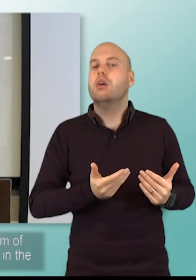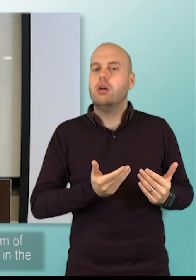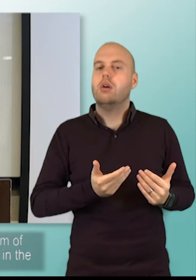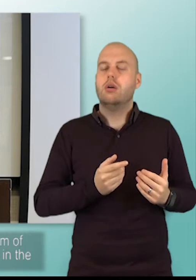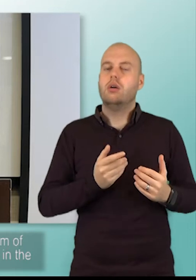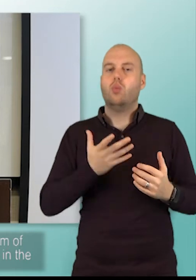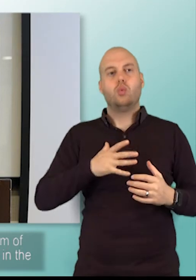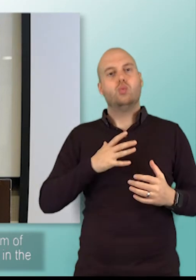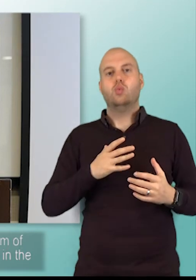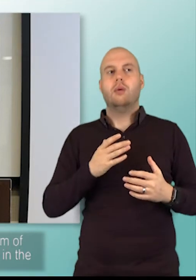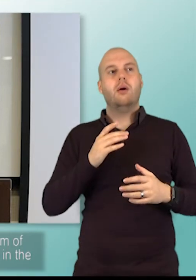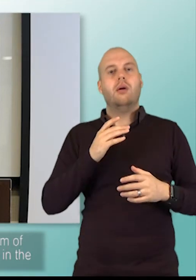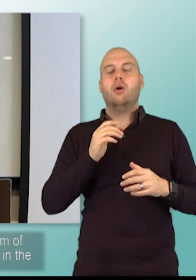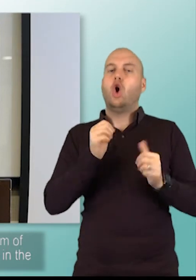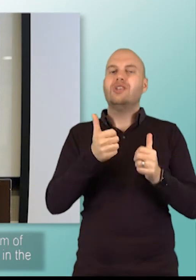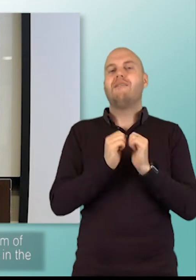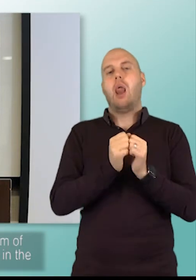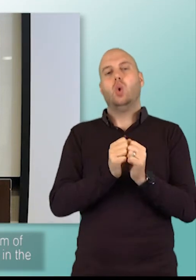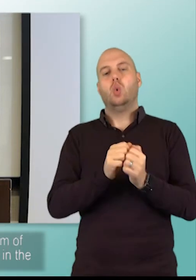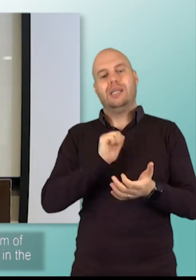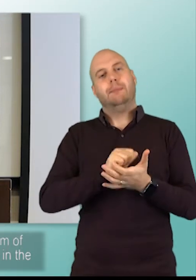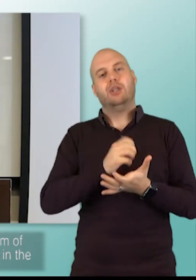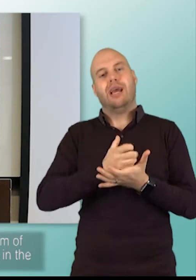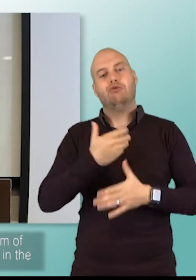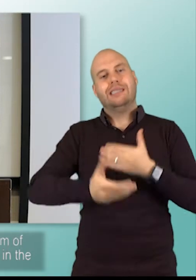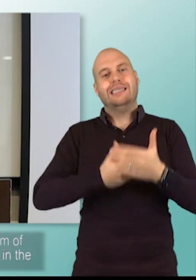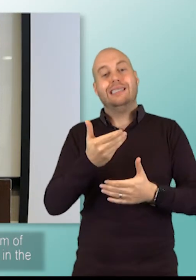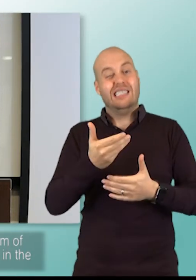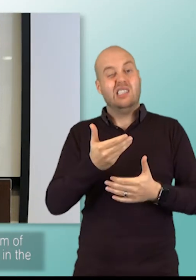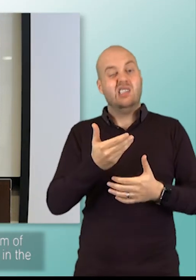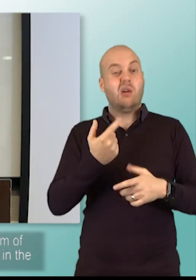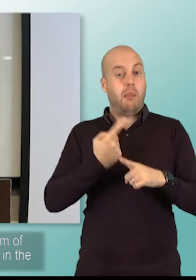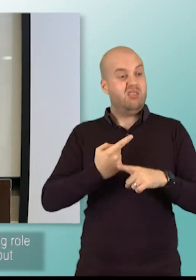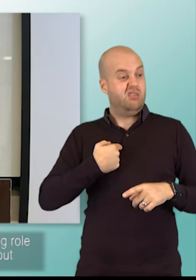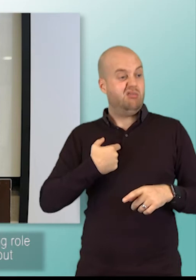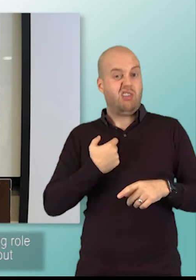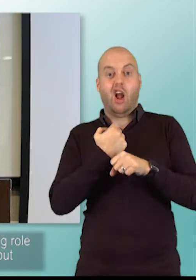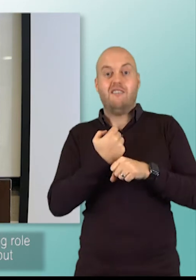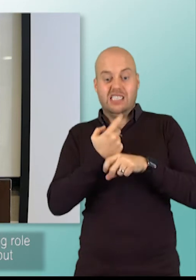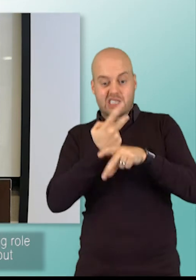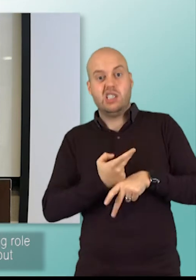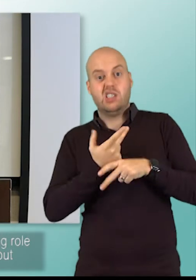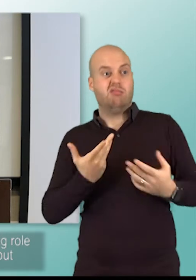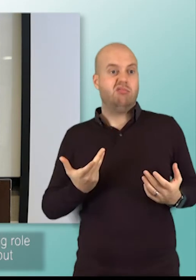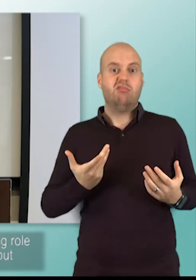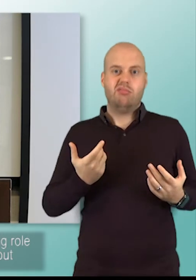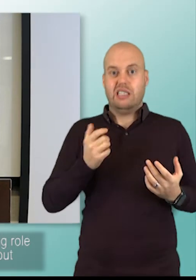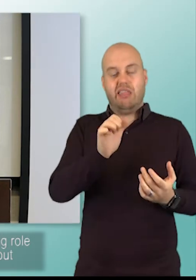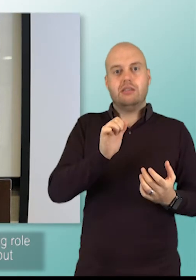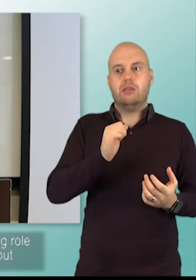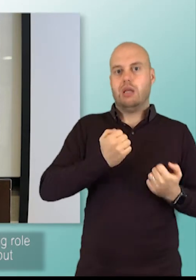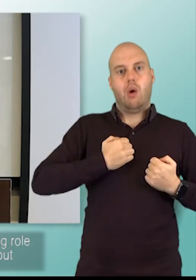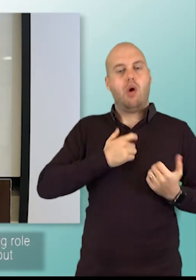value by getting upstream of the problem and helping raise standards of governance in the sector. But we do have